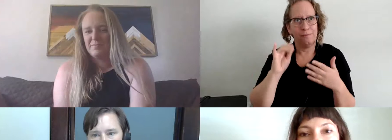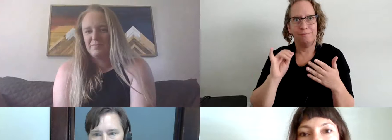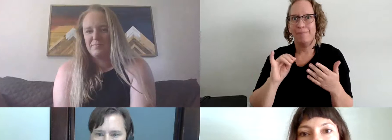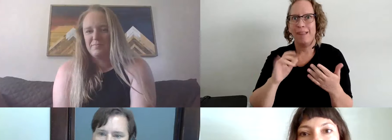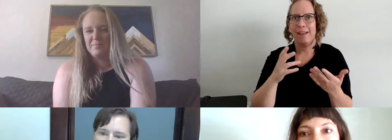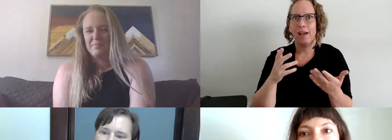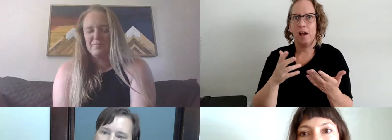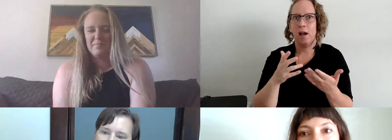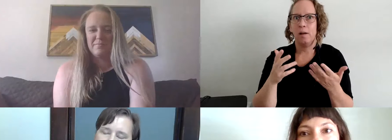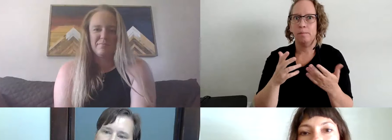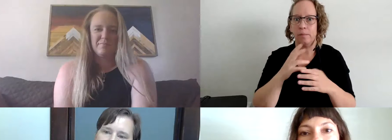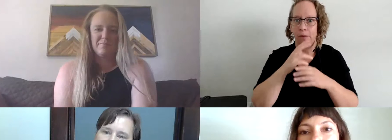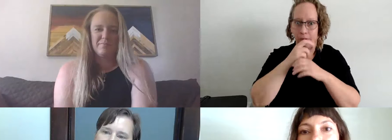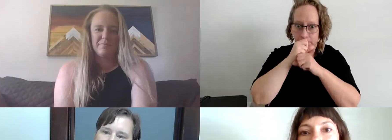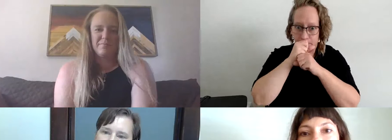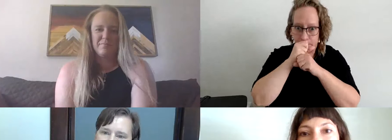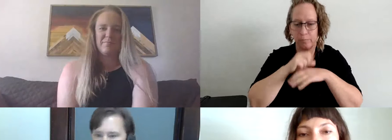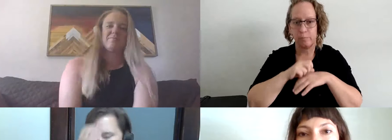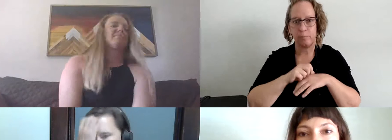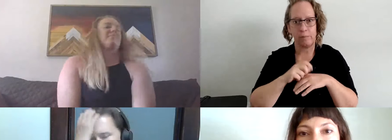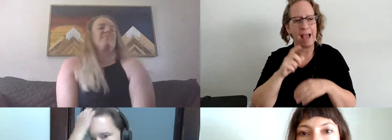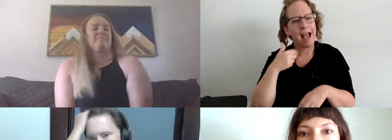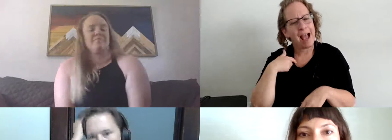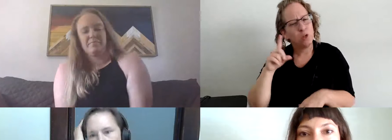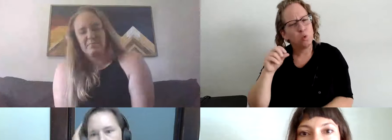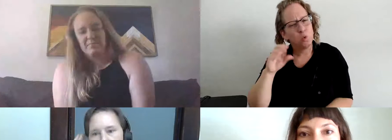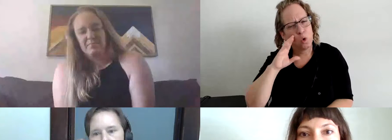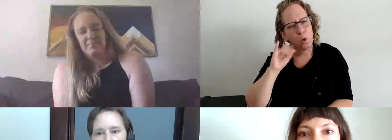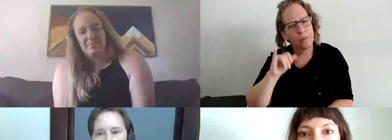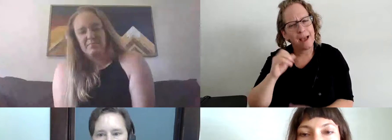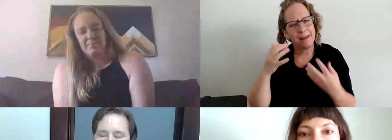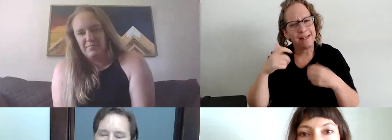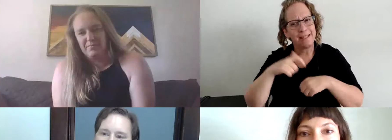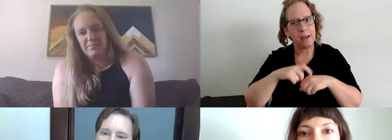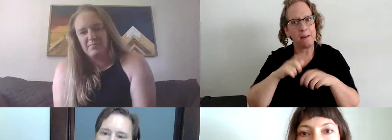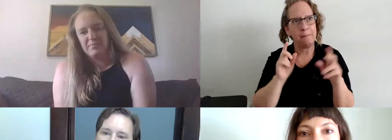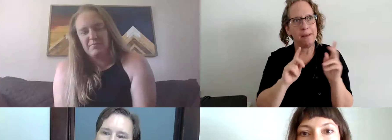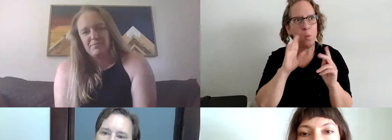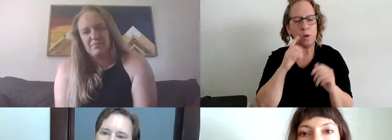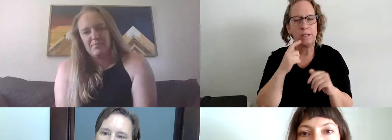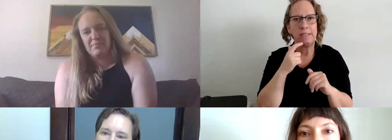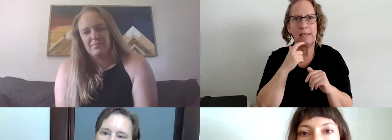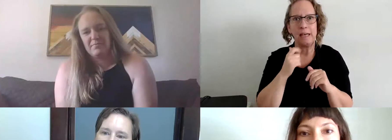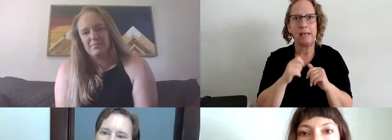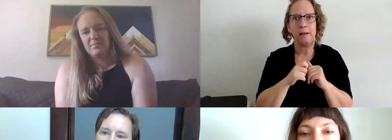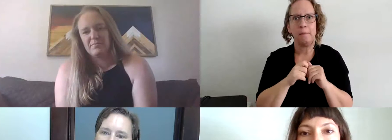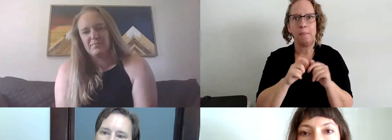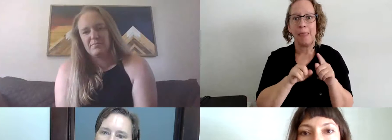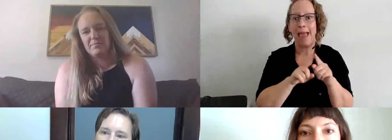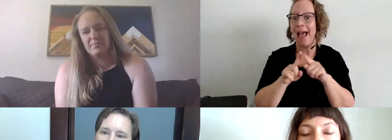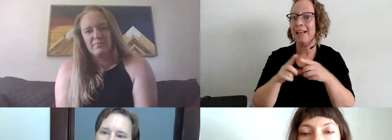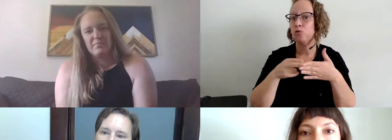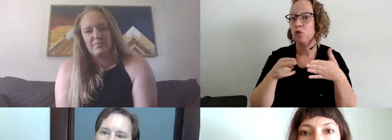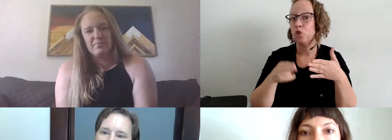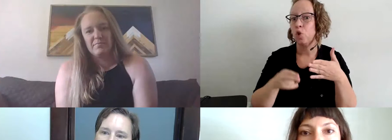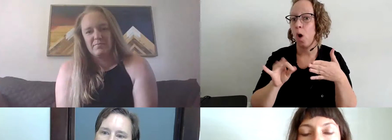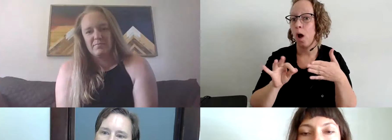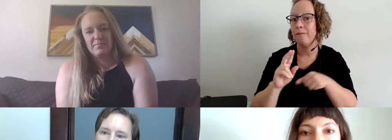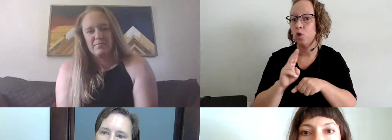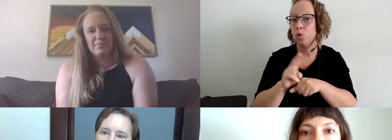as confidentiality? I do know that oftentimes people will say, as a result of